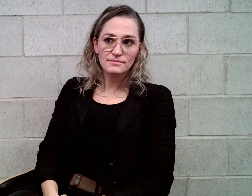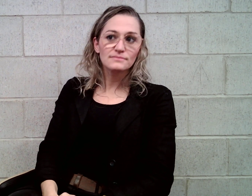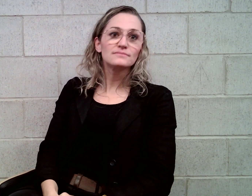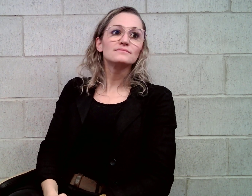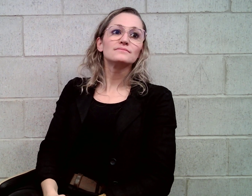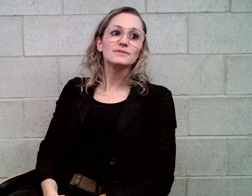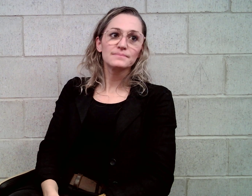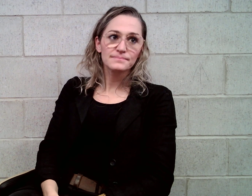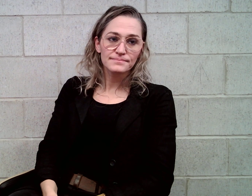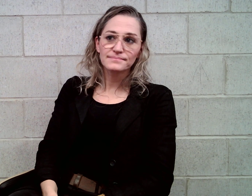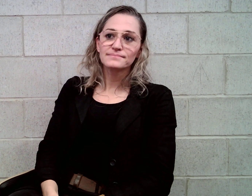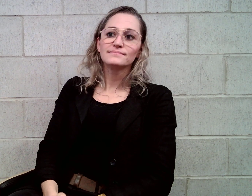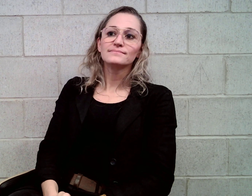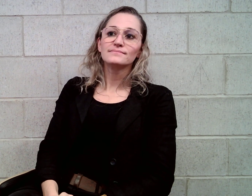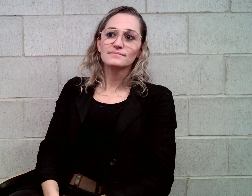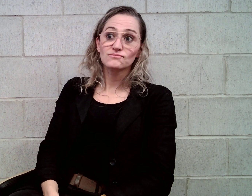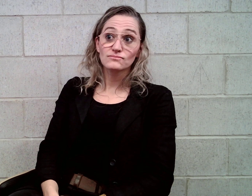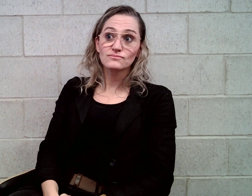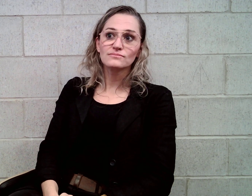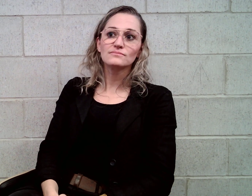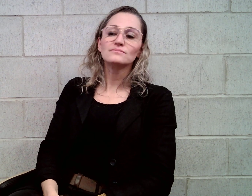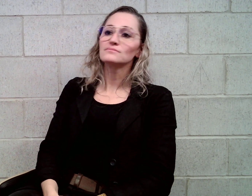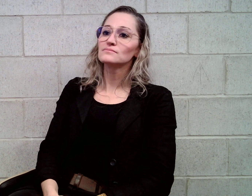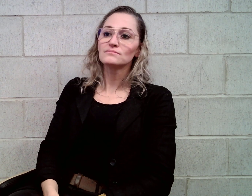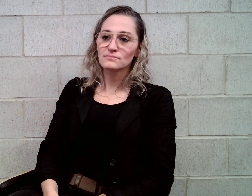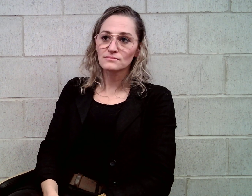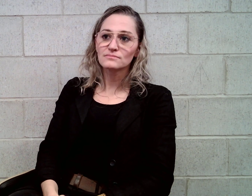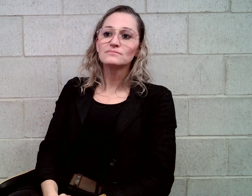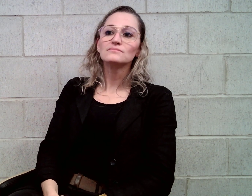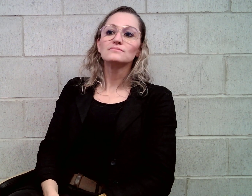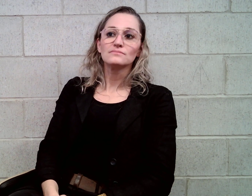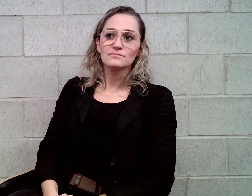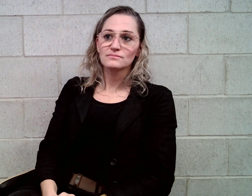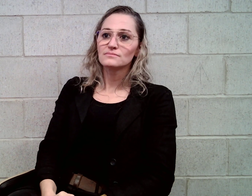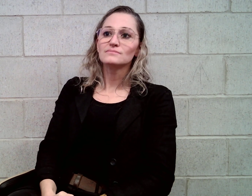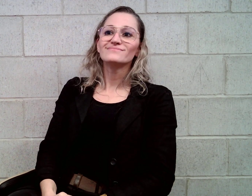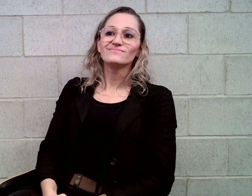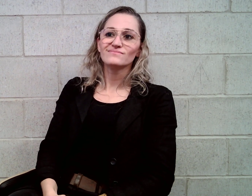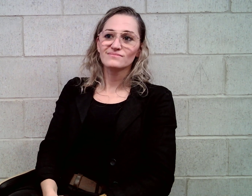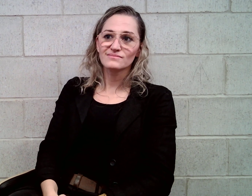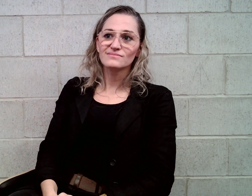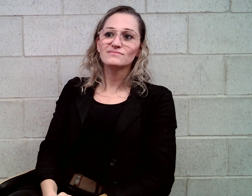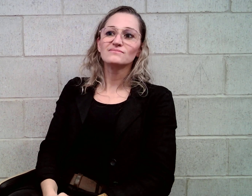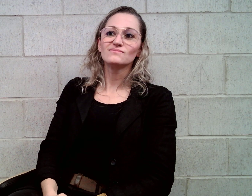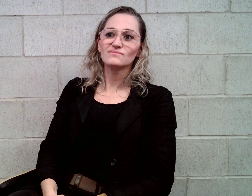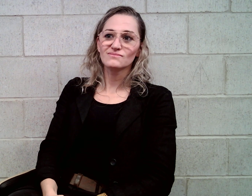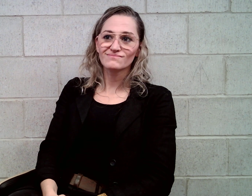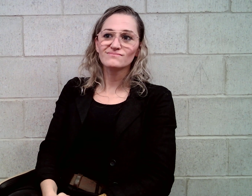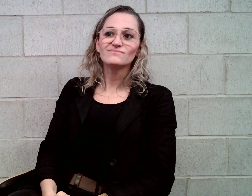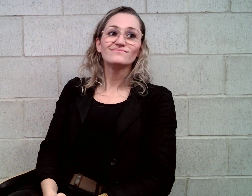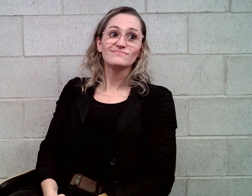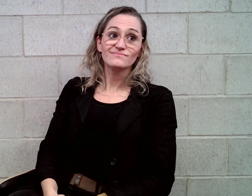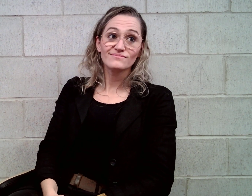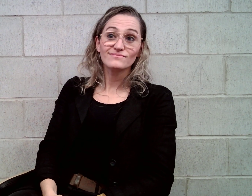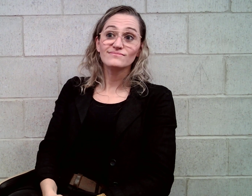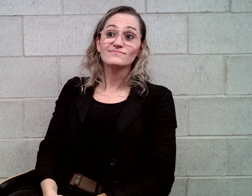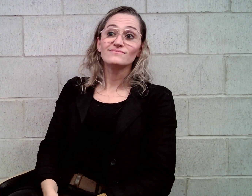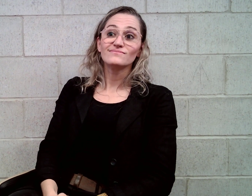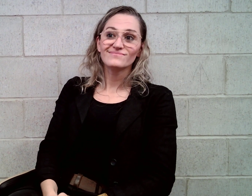it in your translation and culture, it's just such a gift for audiences to reconsider Hamlet in